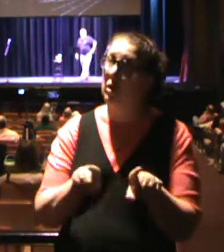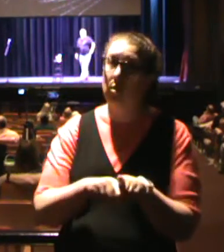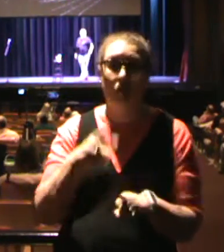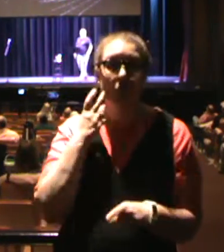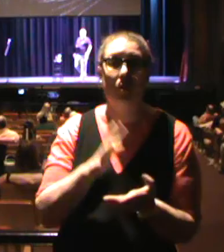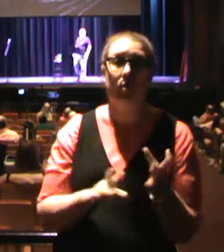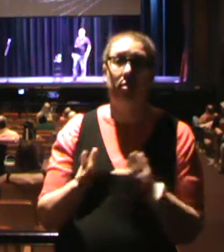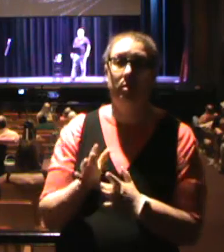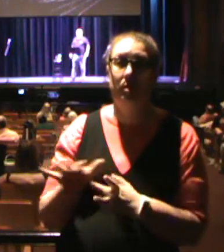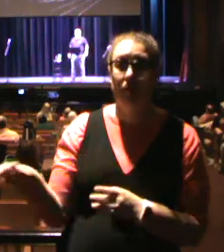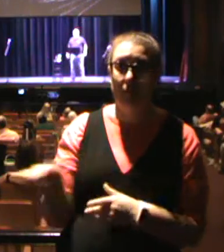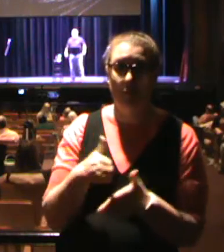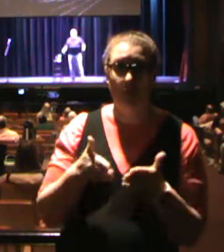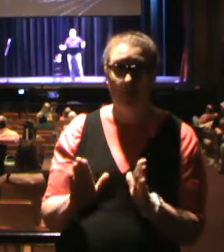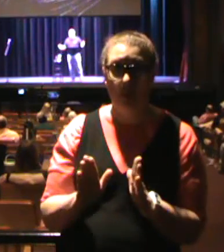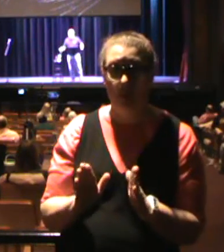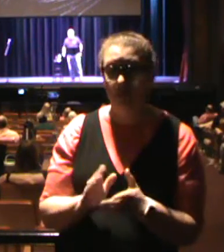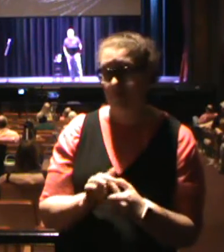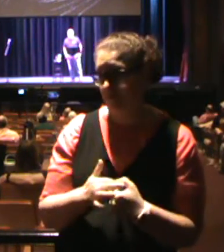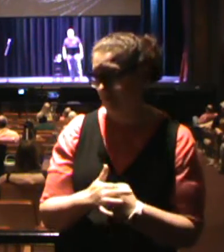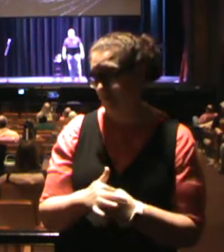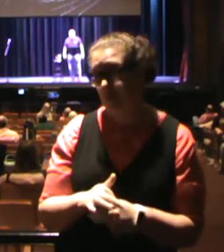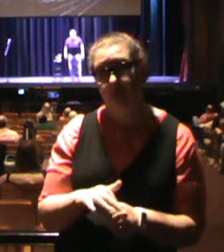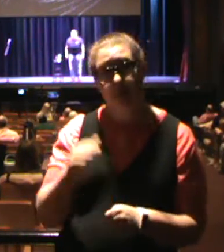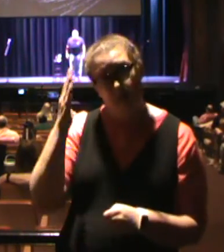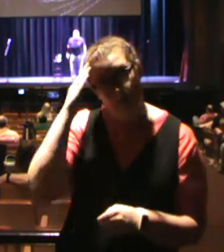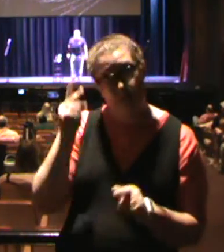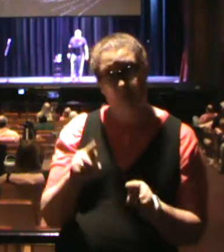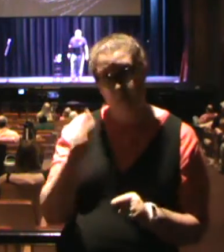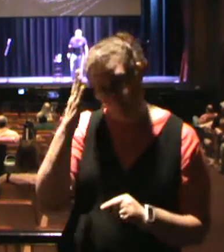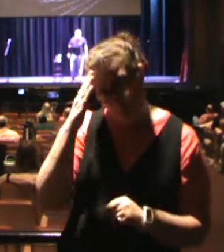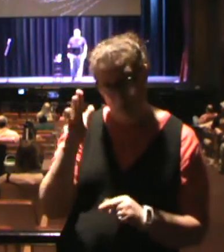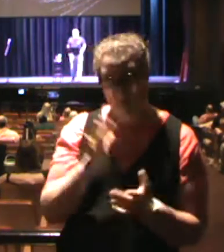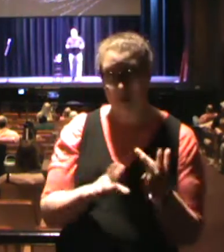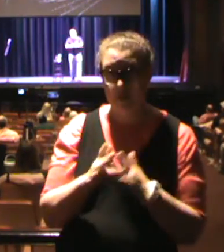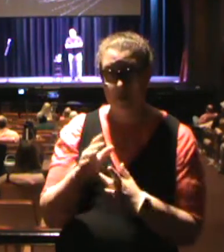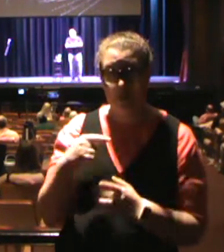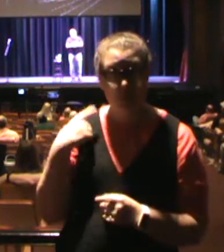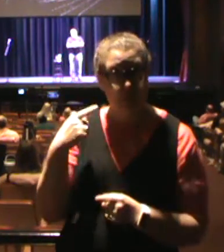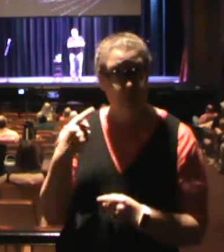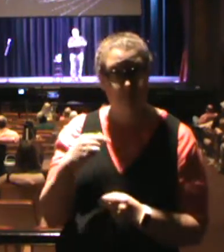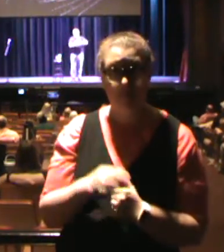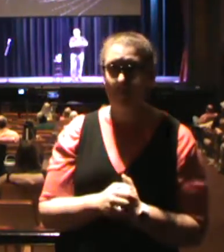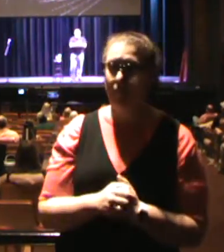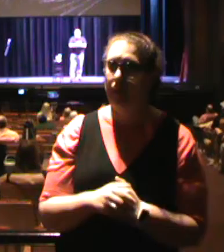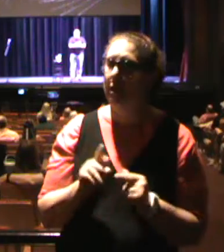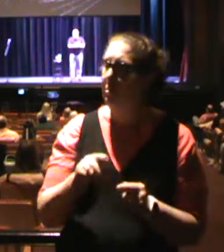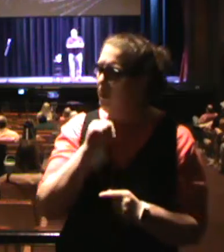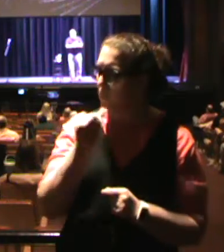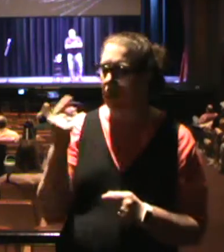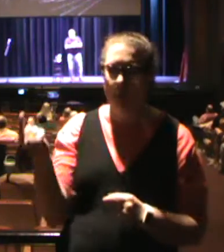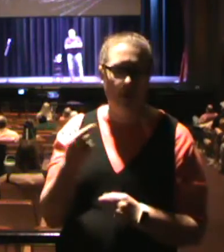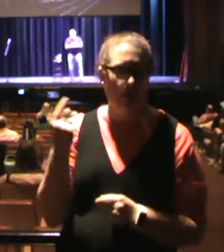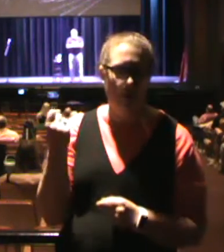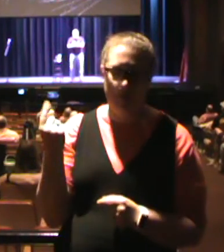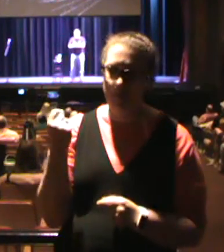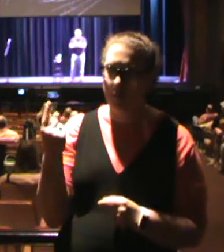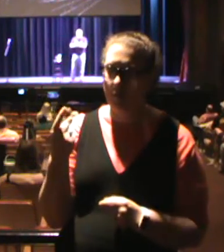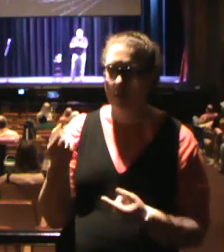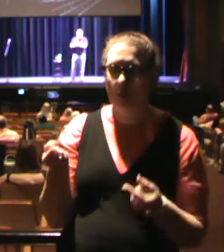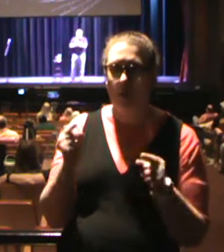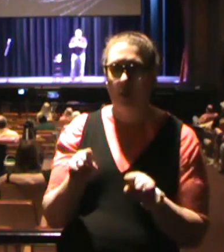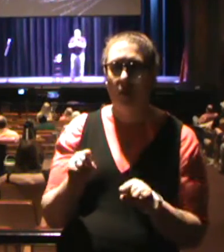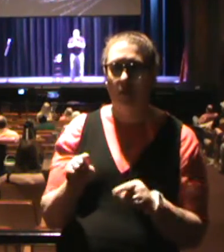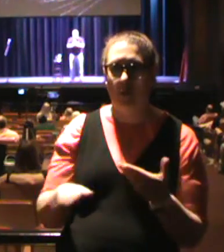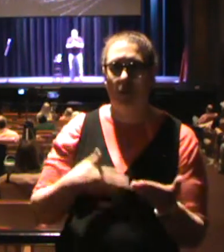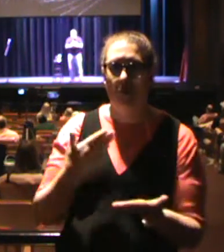turned the tables over? You think people thought he was a little bit nuts? Yep. See, people aren't always going to understand when you deal